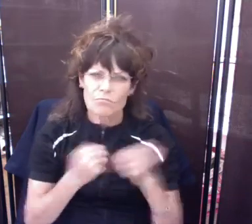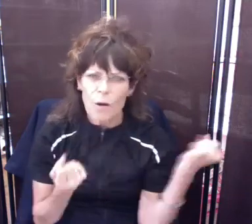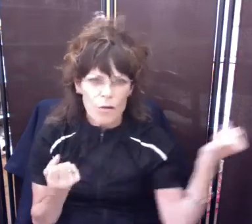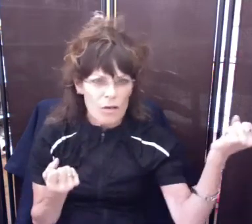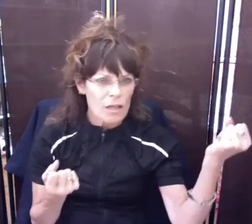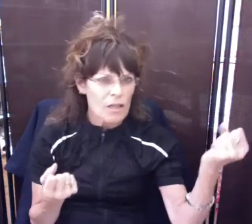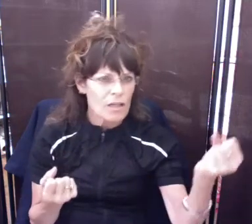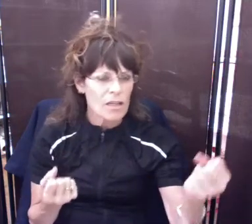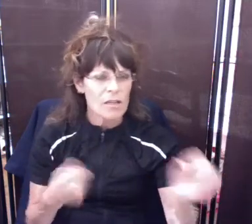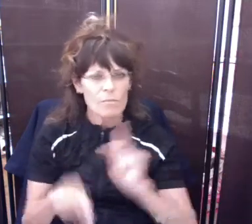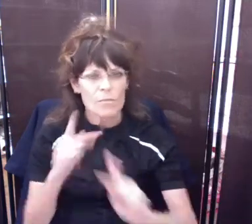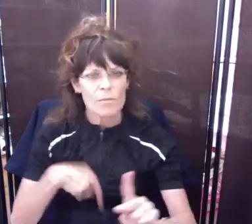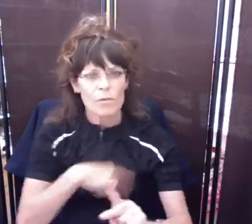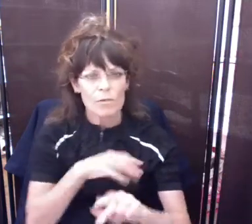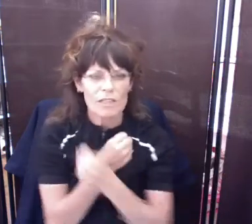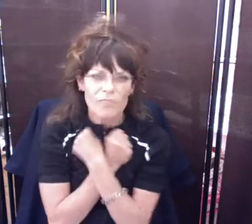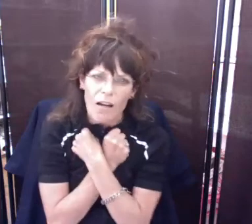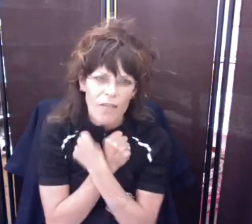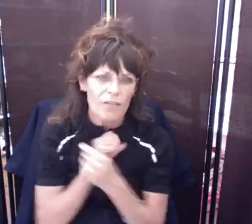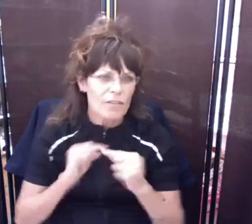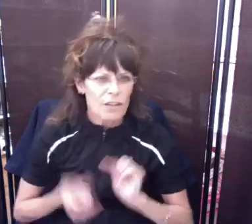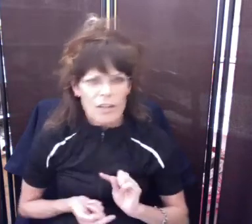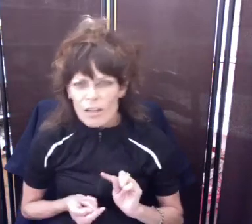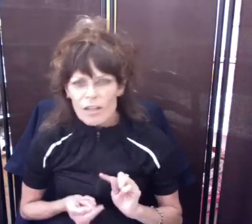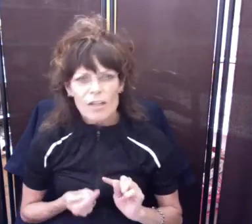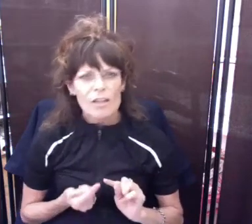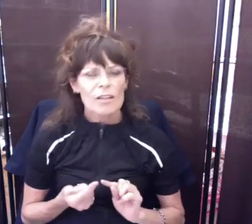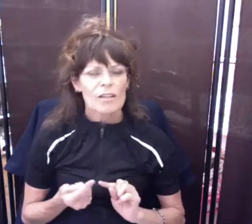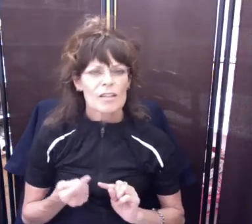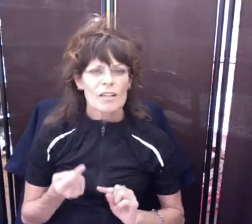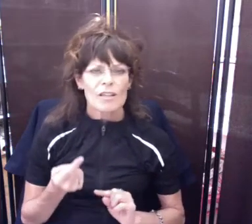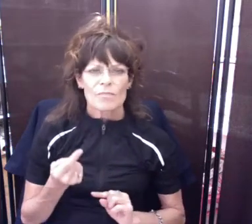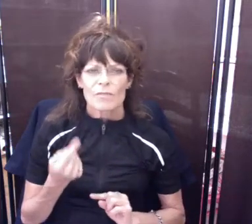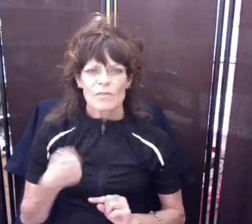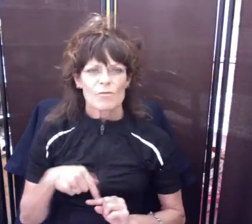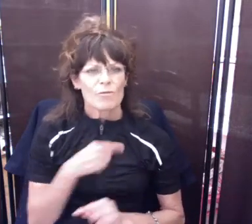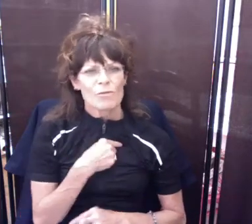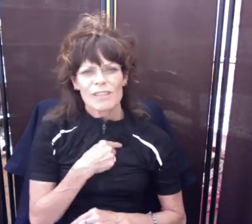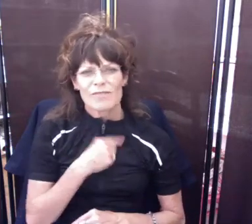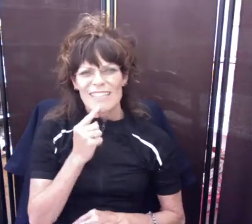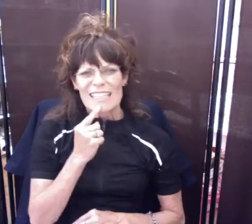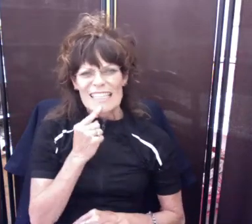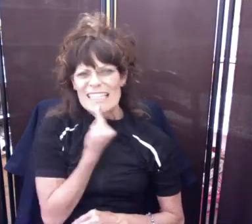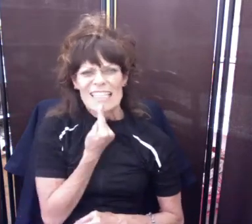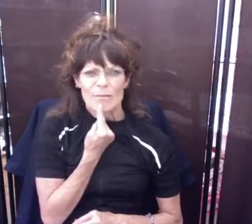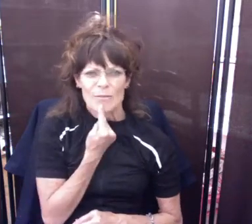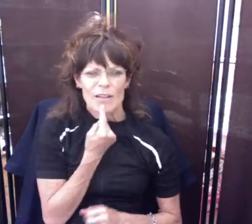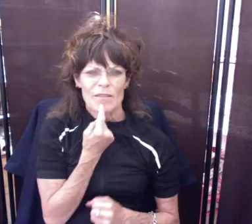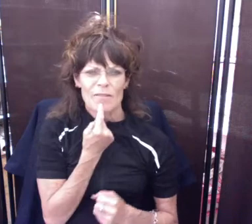love, people that we care about. We've just disappointed on 1,000 different levels. And if you do that, it's